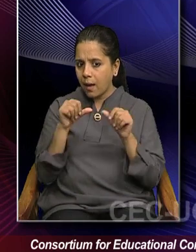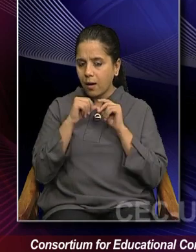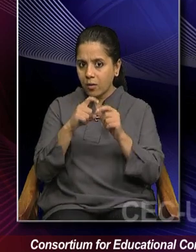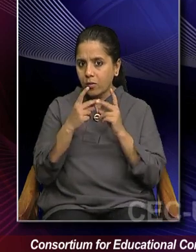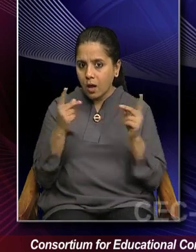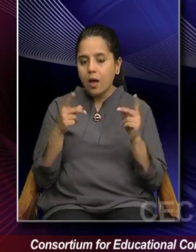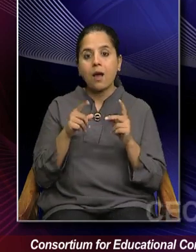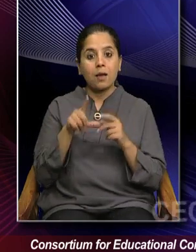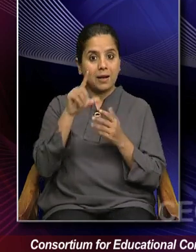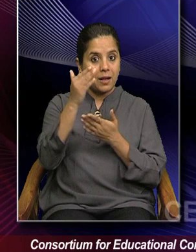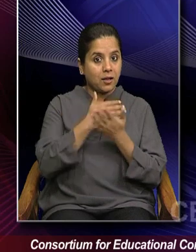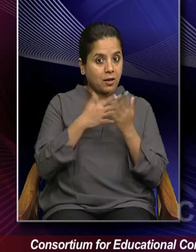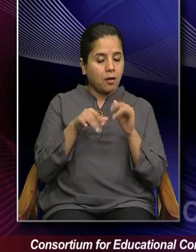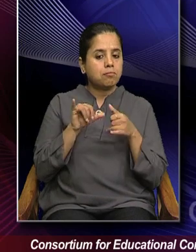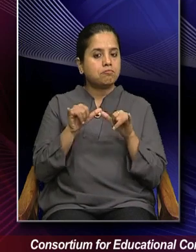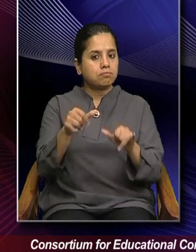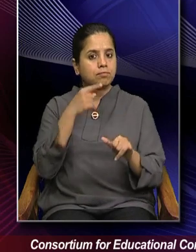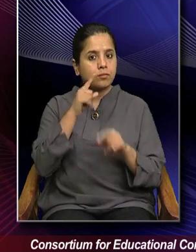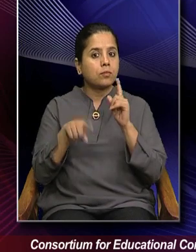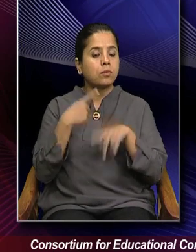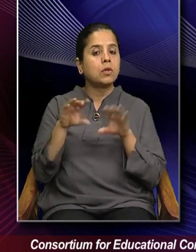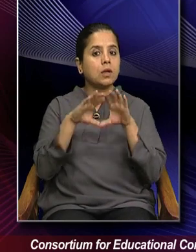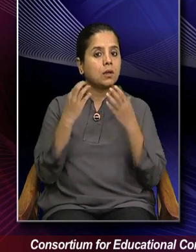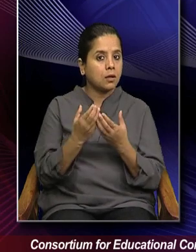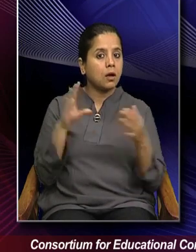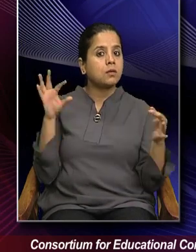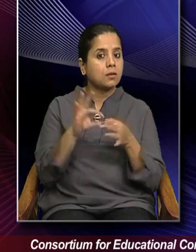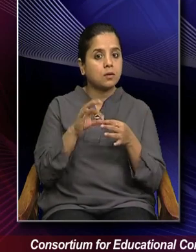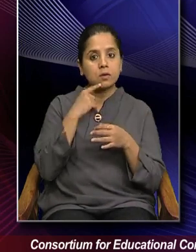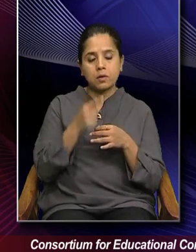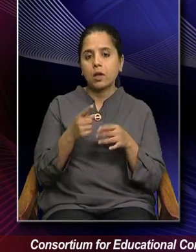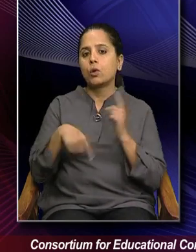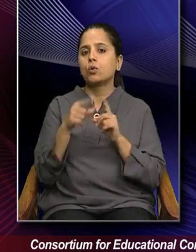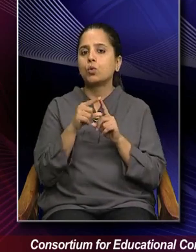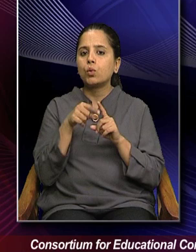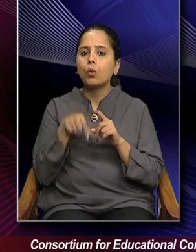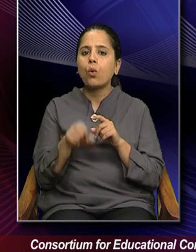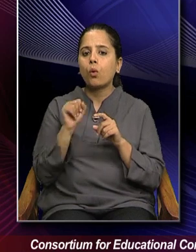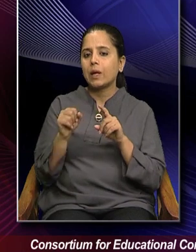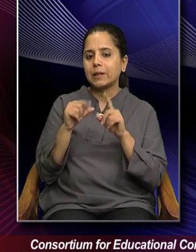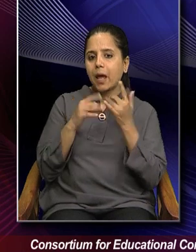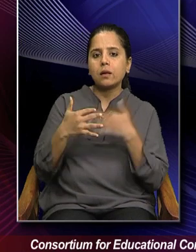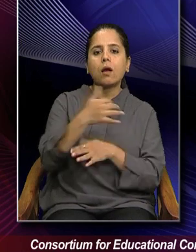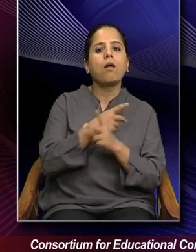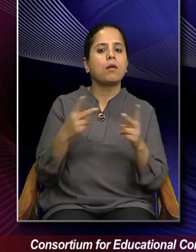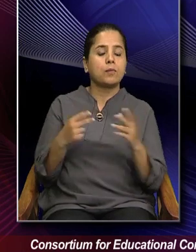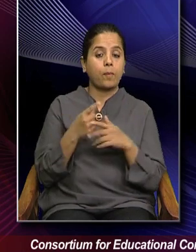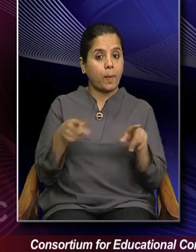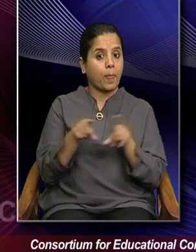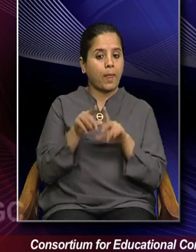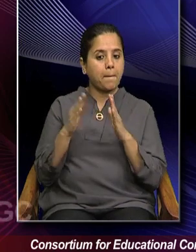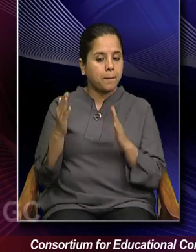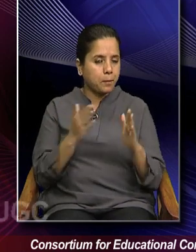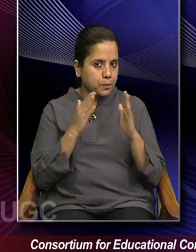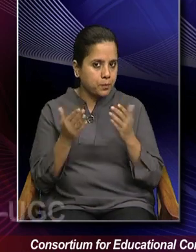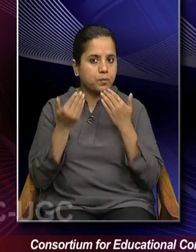a lesson, adjusting the next class based on performance data. It also prepares